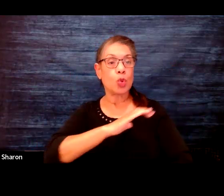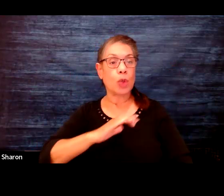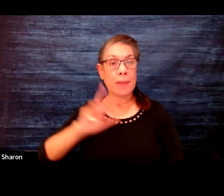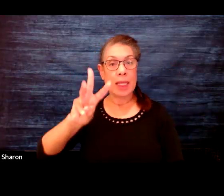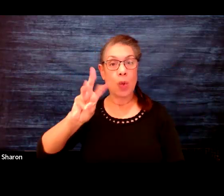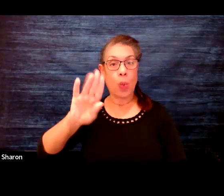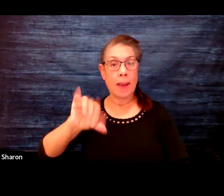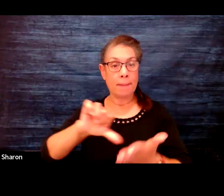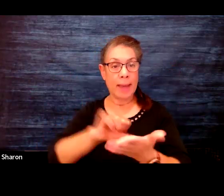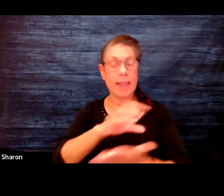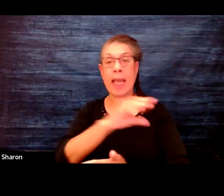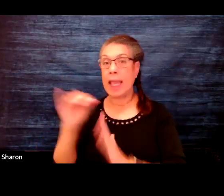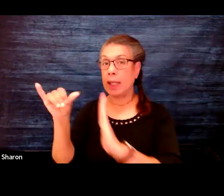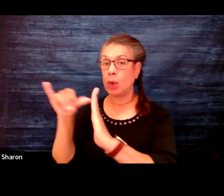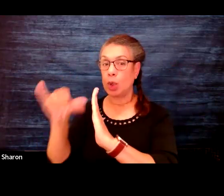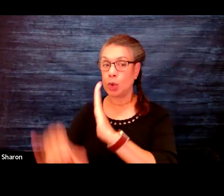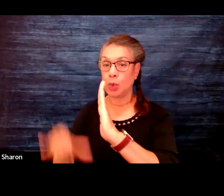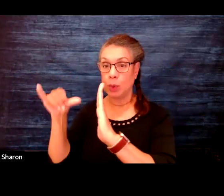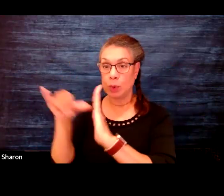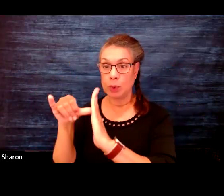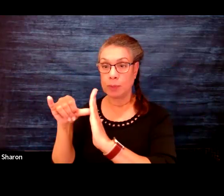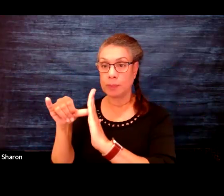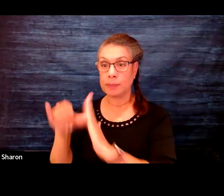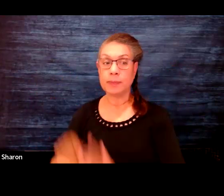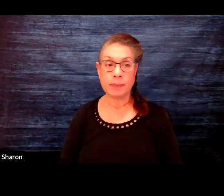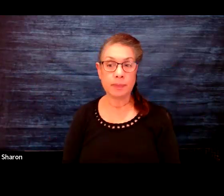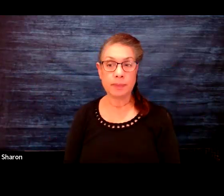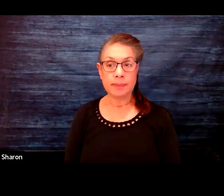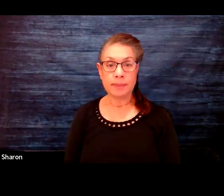webpage and on YouTube.